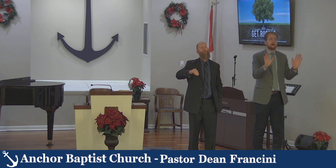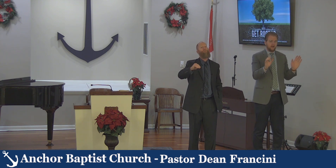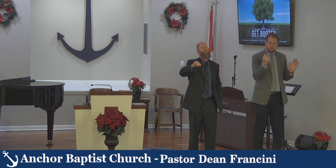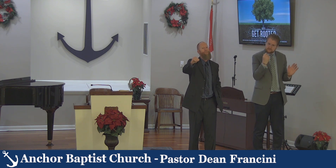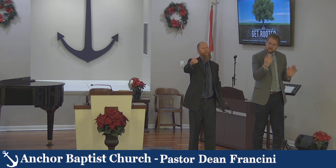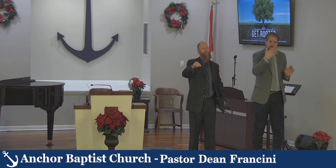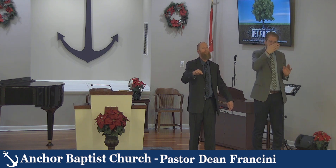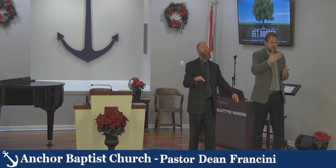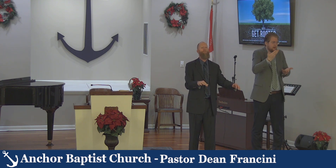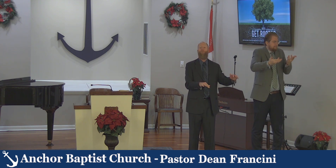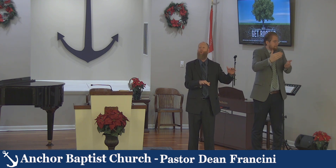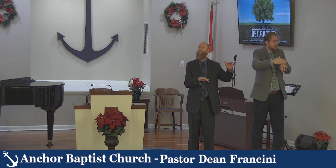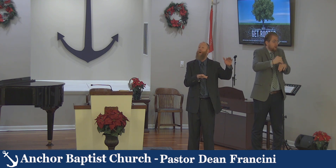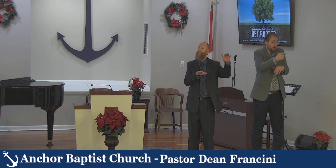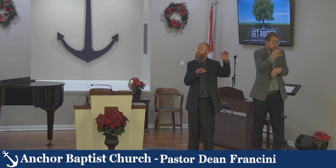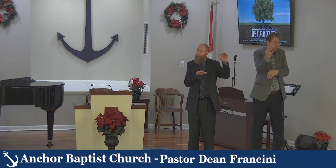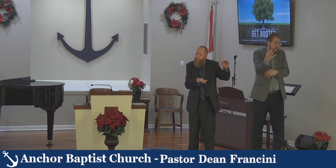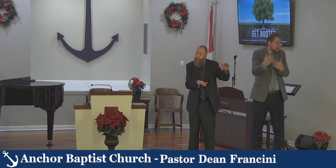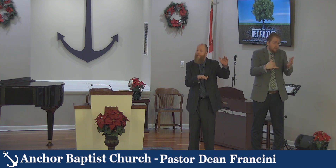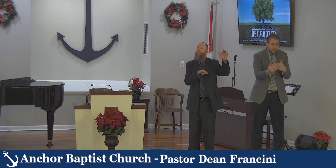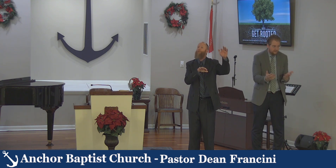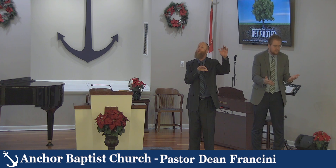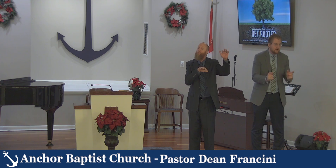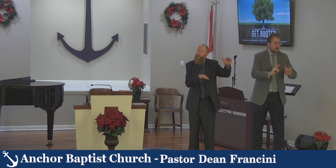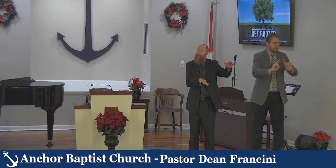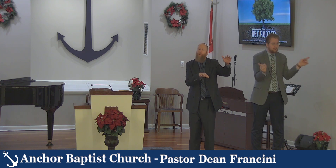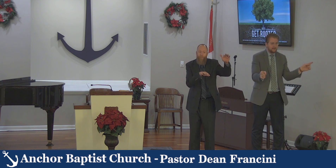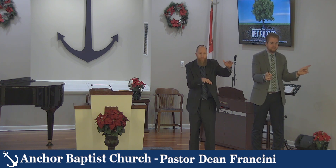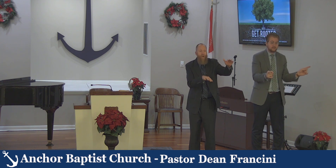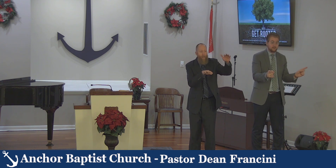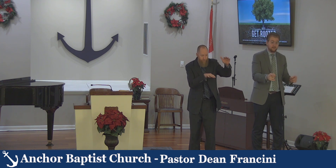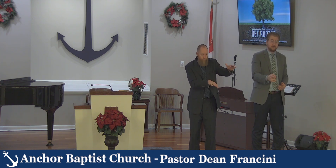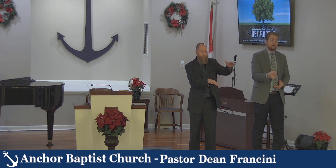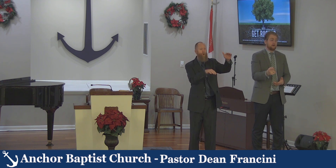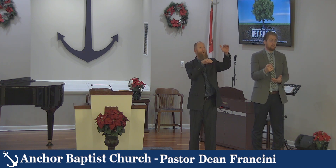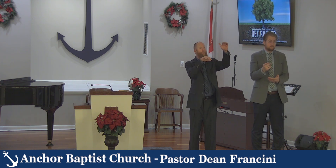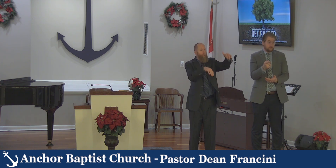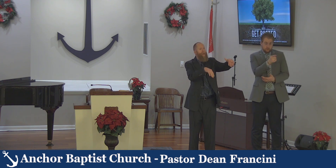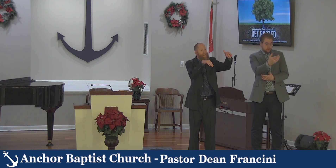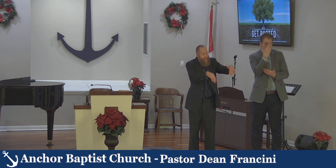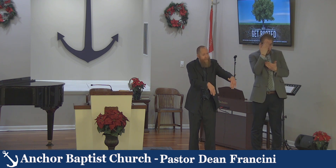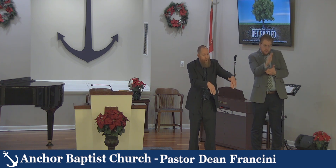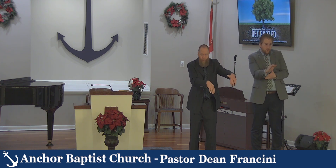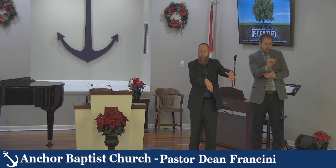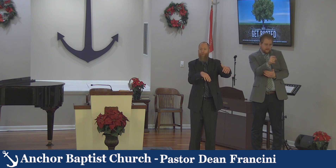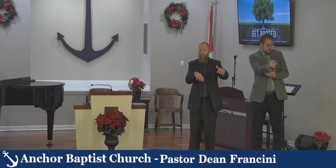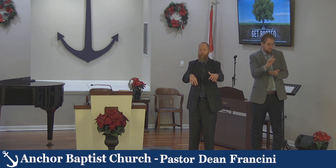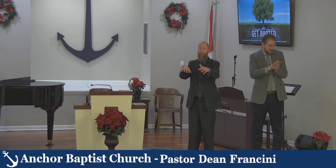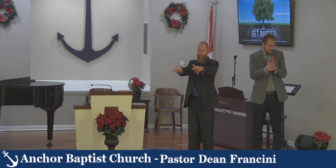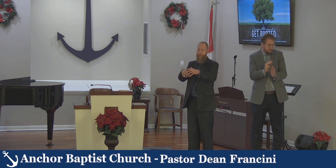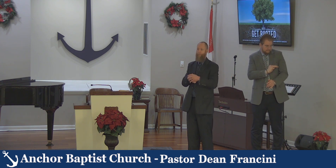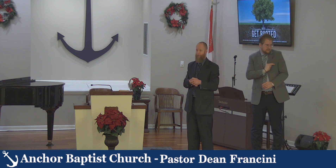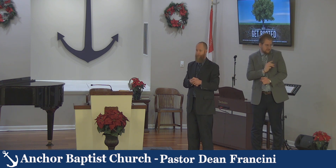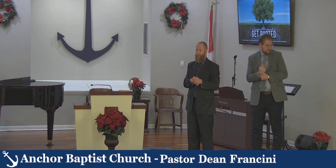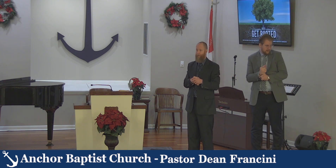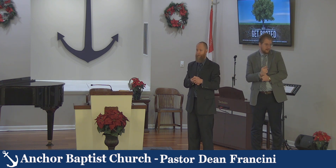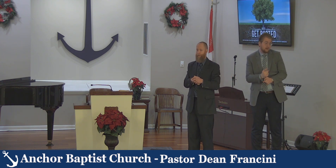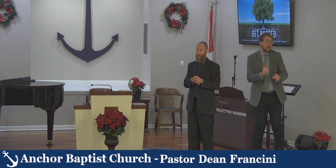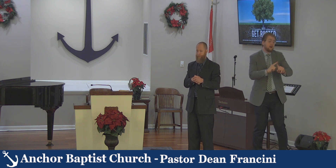But I'm just telling you, fulfill God's will that you know is God's will right now to see what would